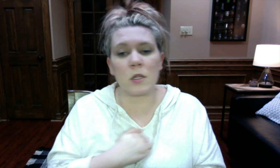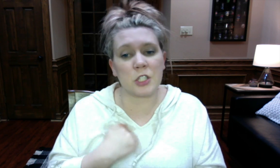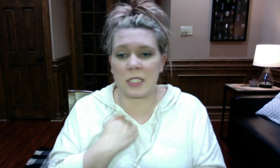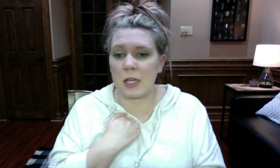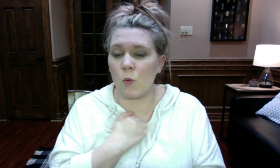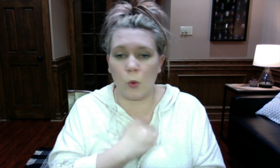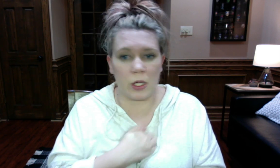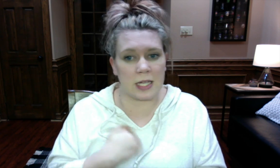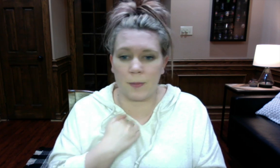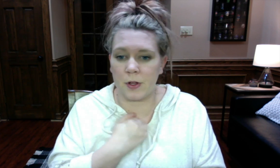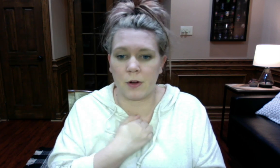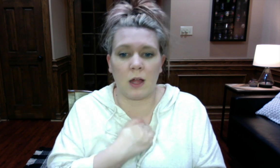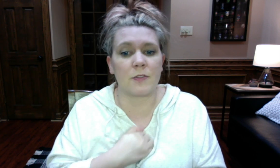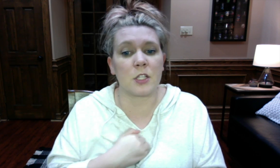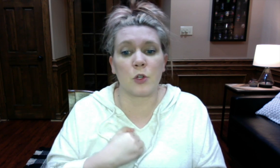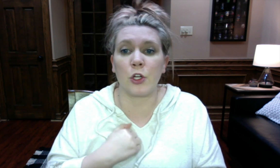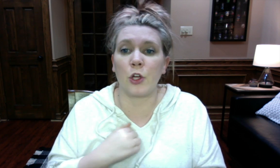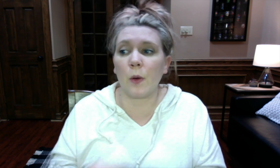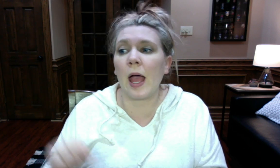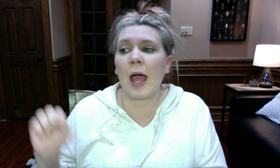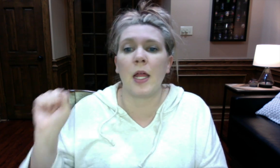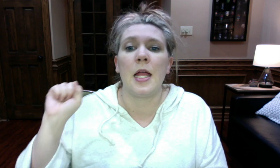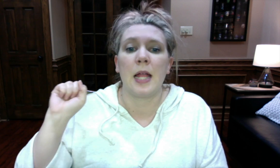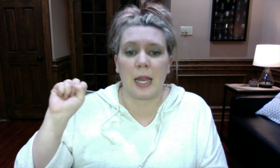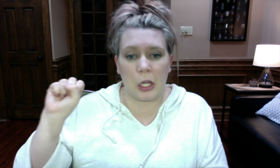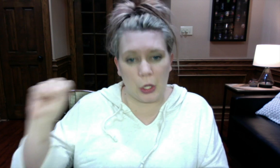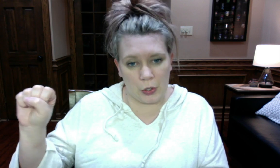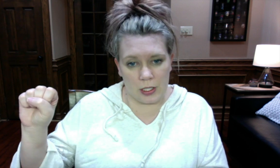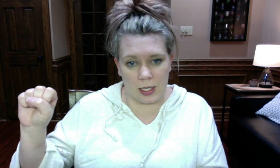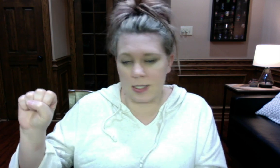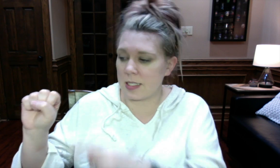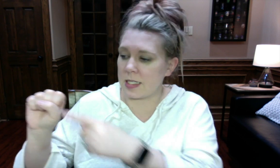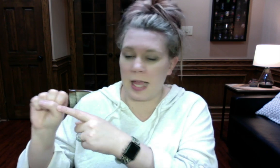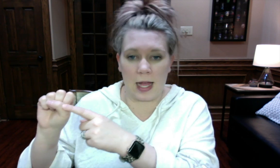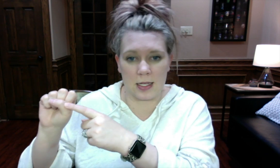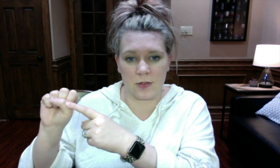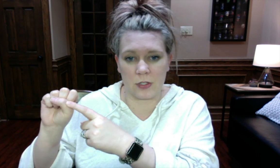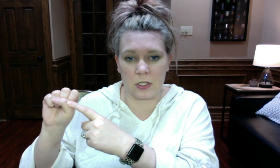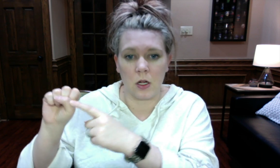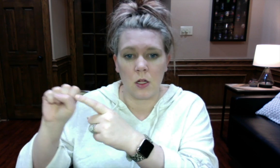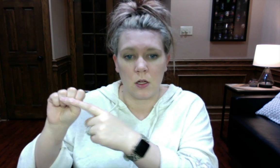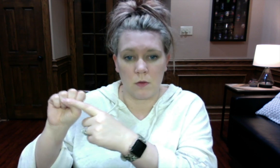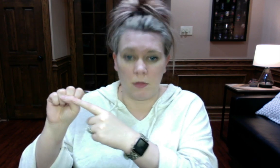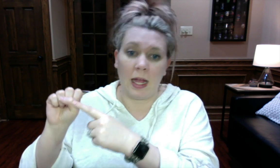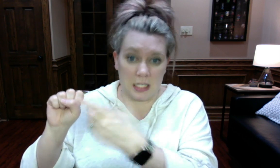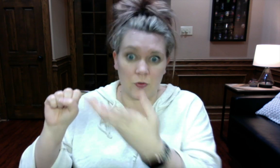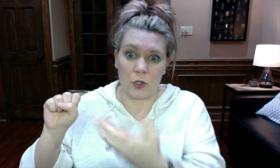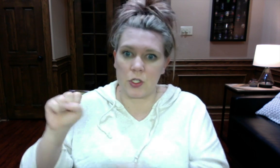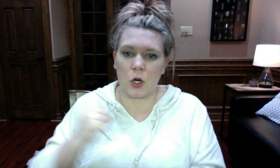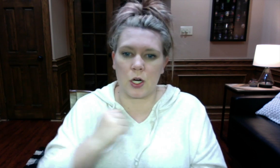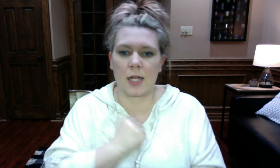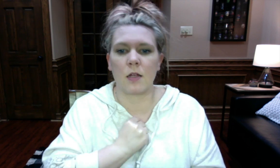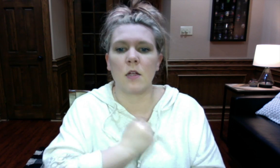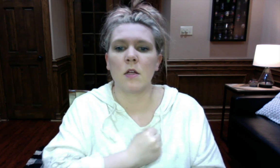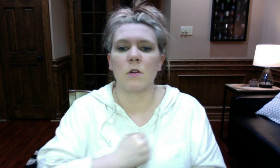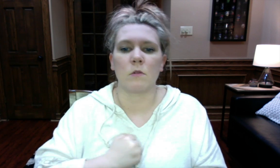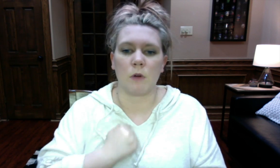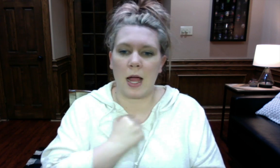apologize at one time in their life. So go ahead and learn this. It's the S for sorry, right over